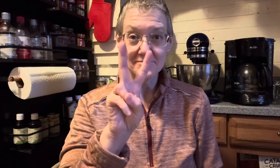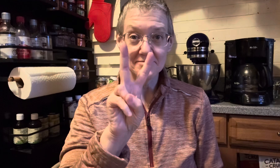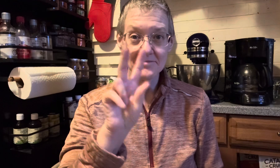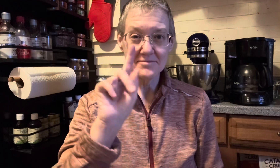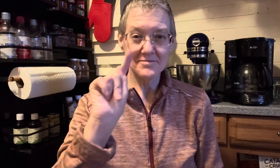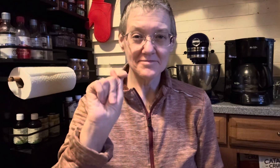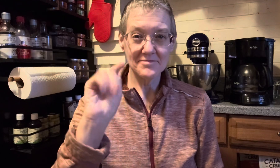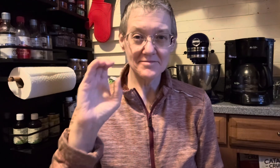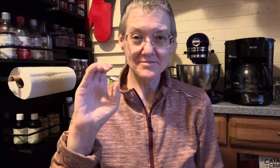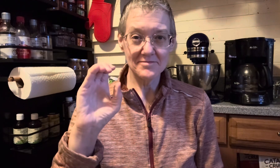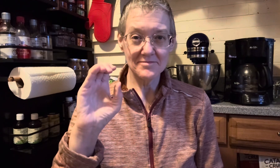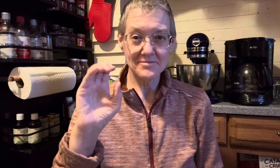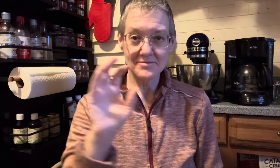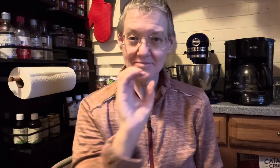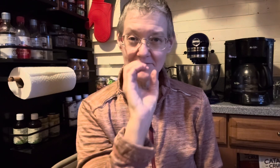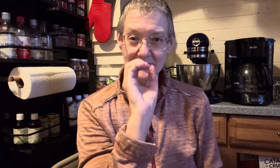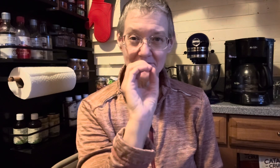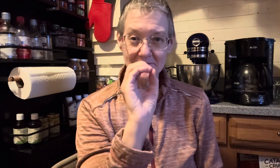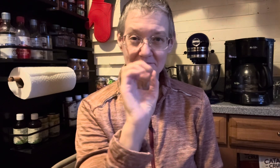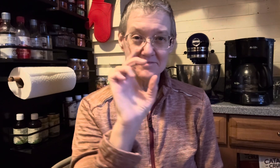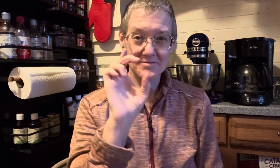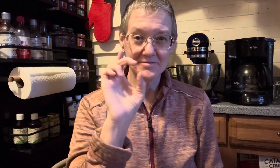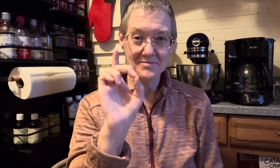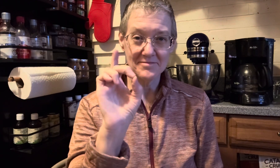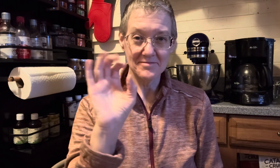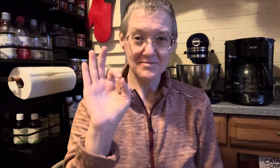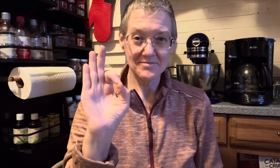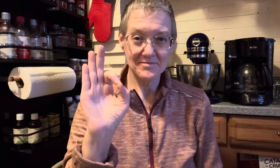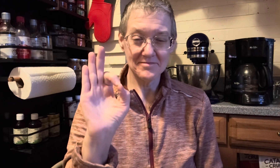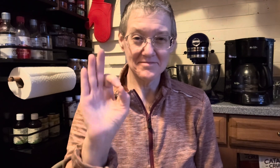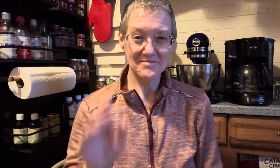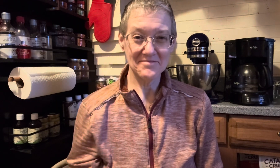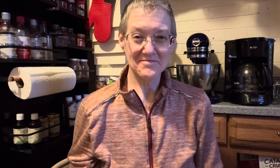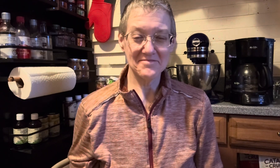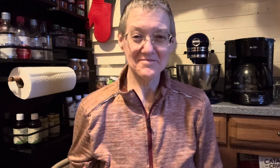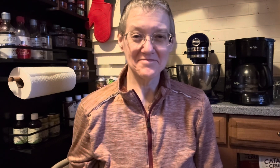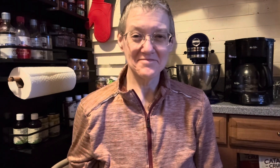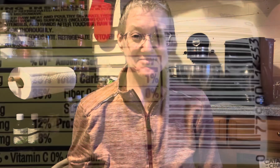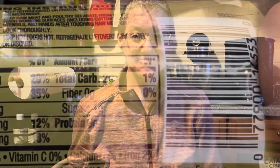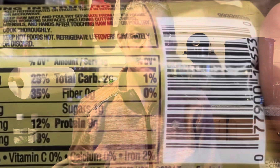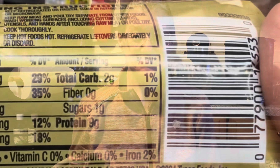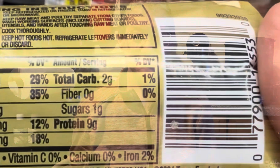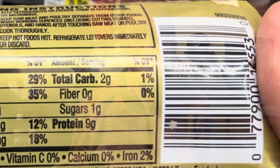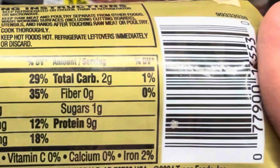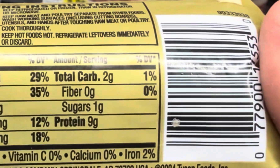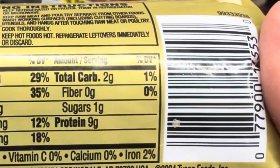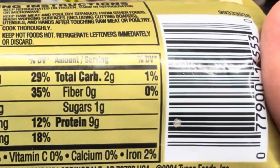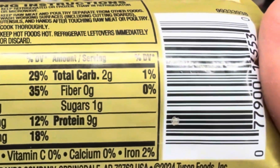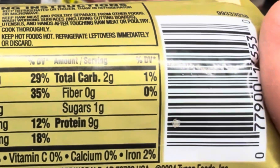There's 2 grams of total carbs and 0 grams of dietary fiber.